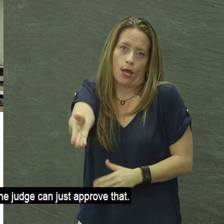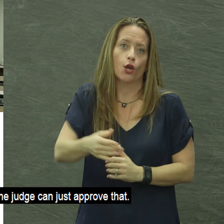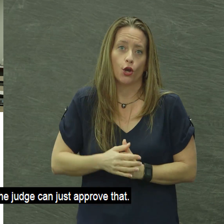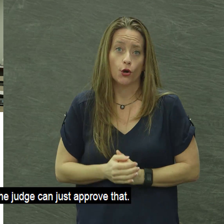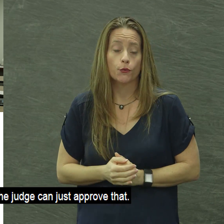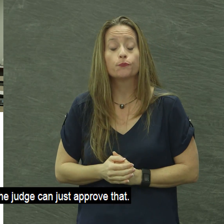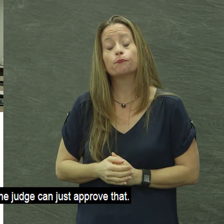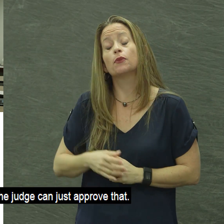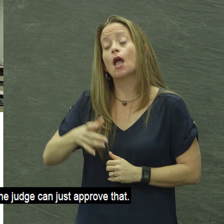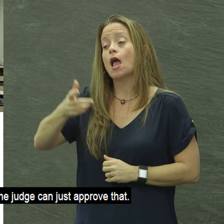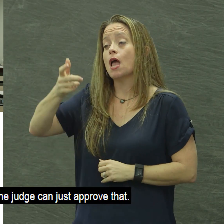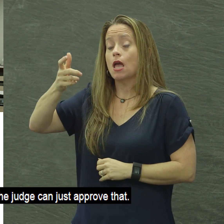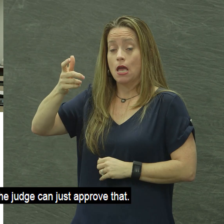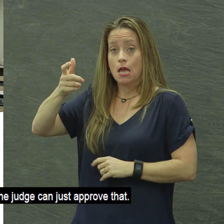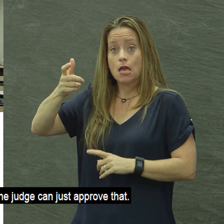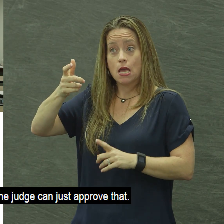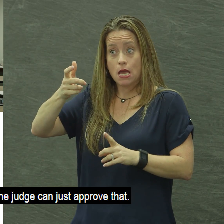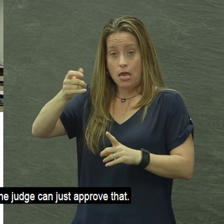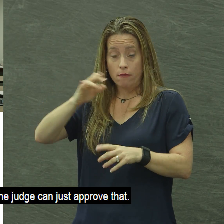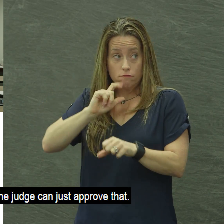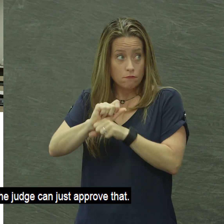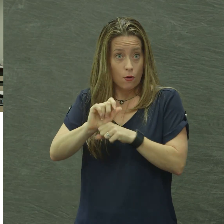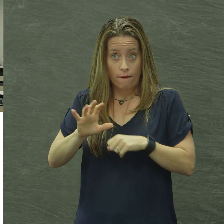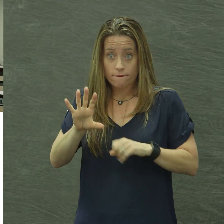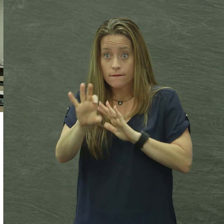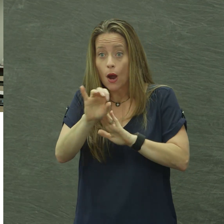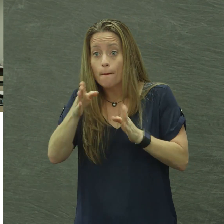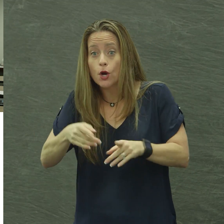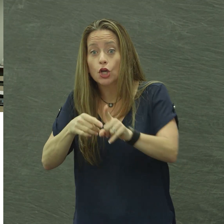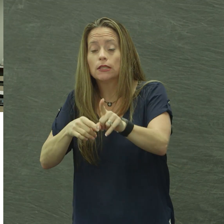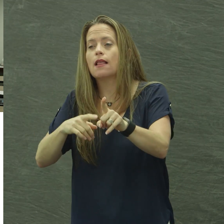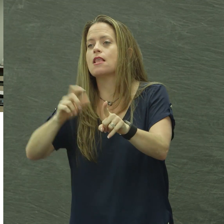If so, the judge can just approve that.